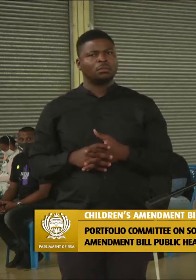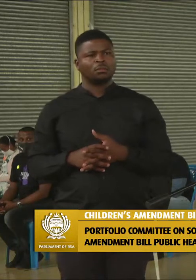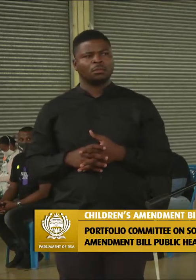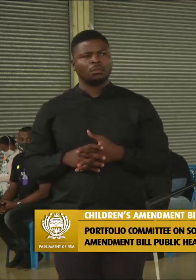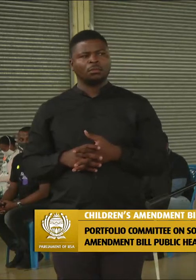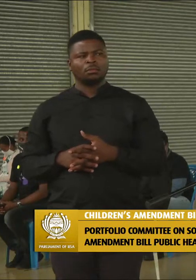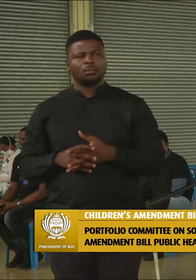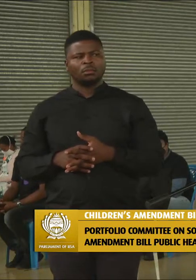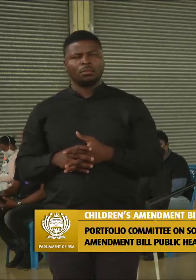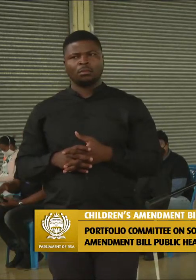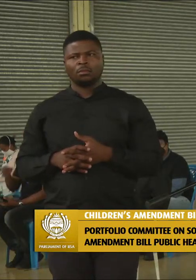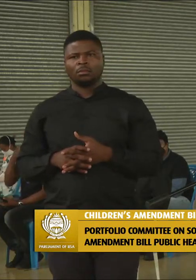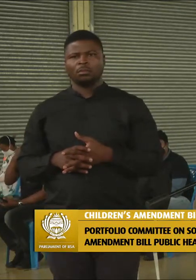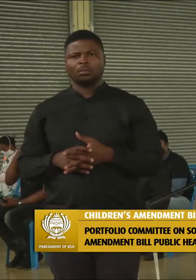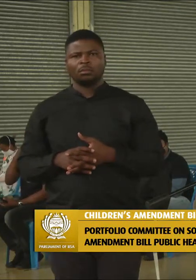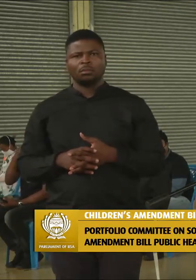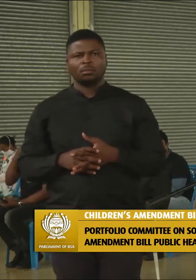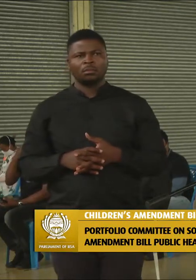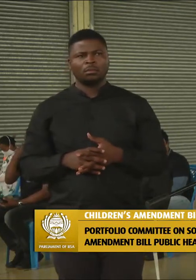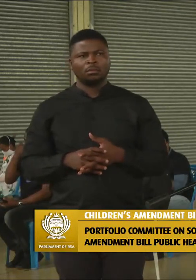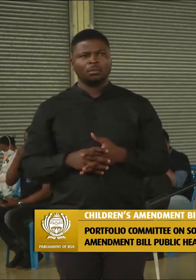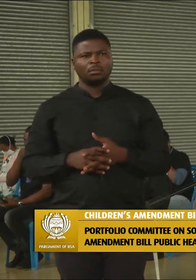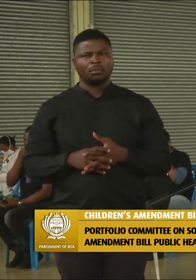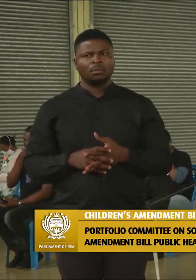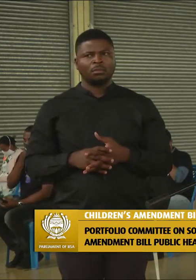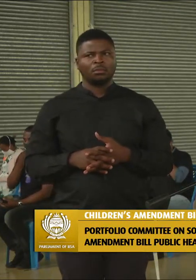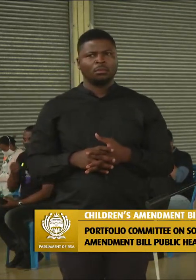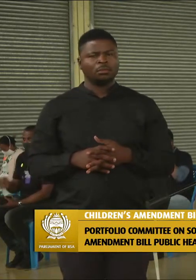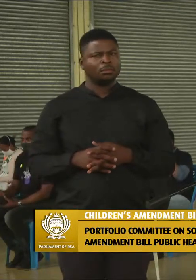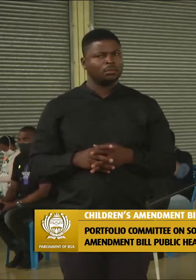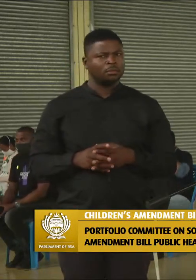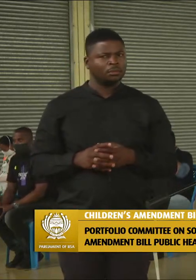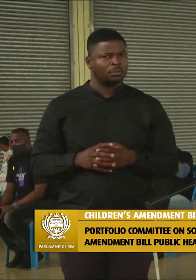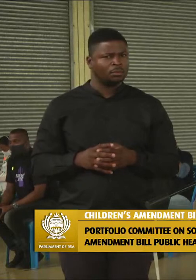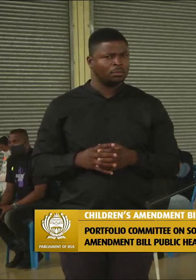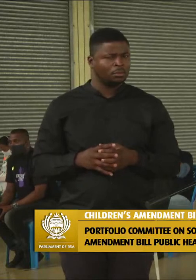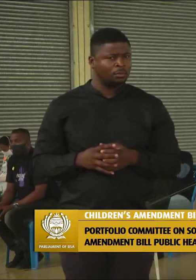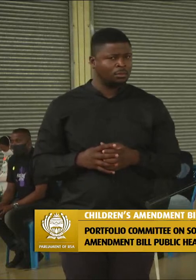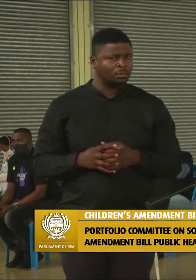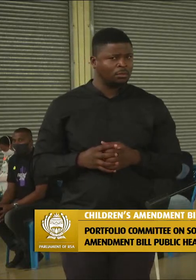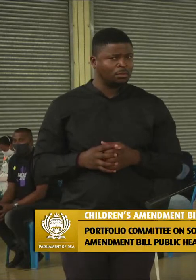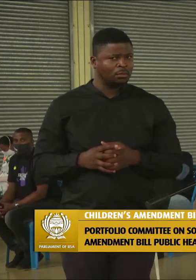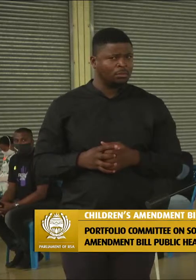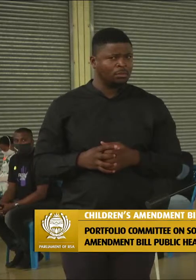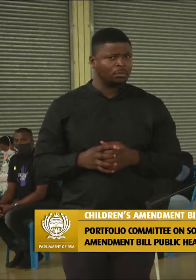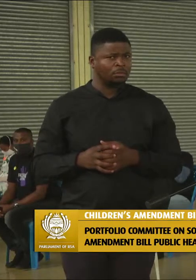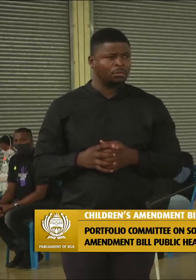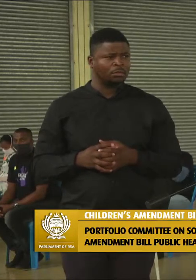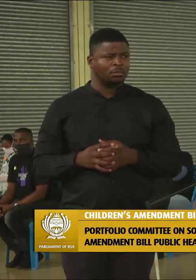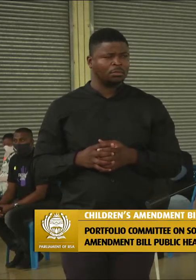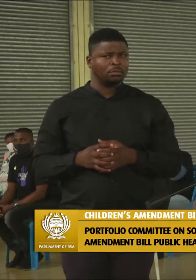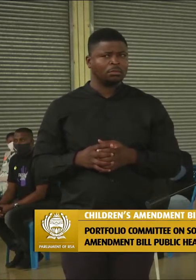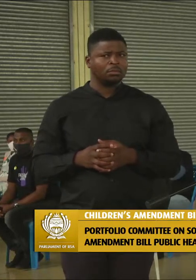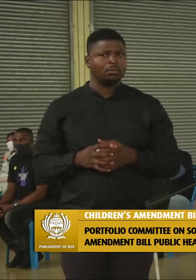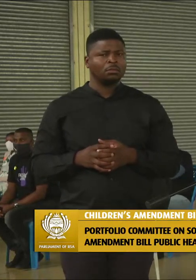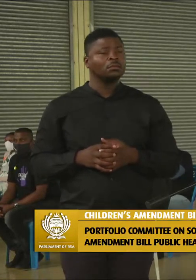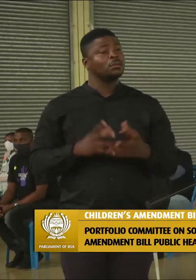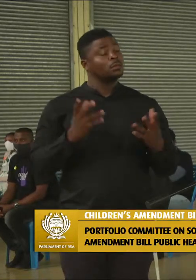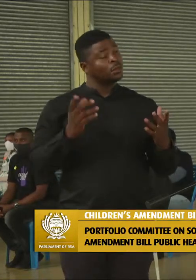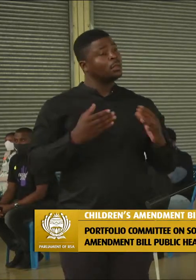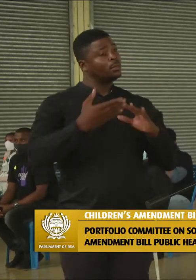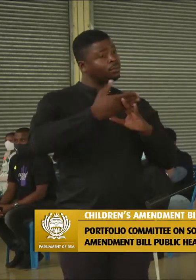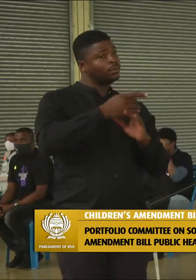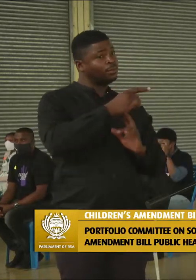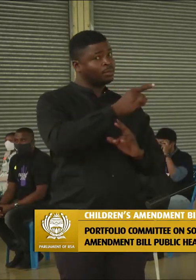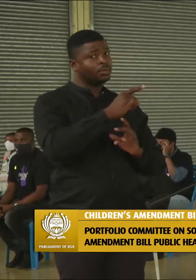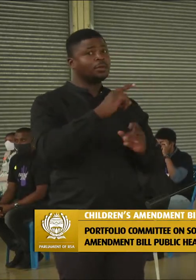umsebenzi. Ngiyafisa ukuthi ibill iprovide ukuthi labantu at least ababoshwe. Lalela ke